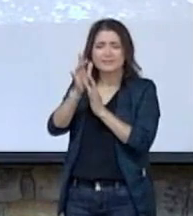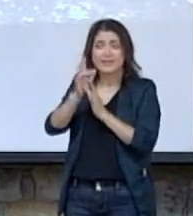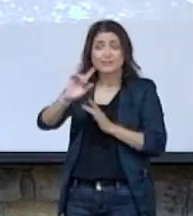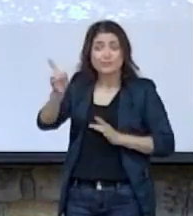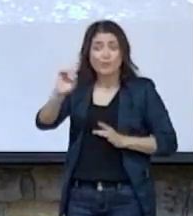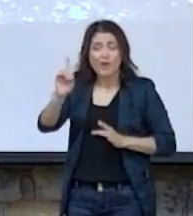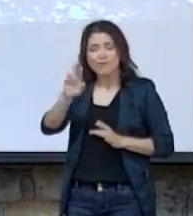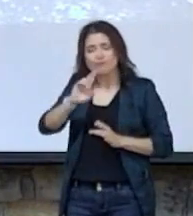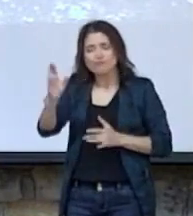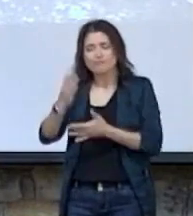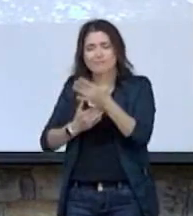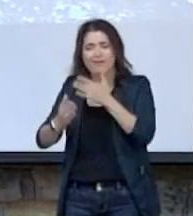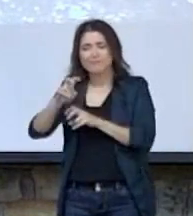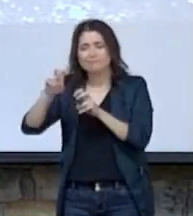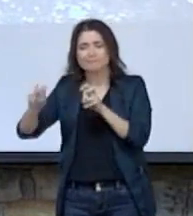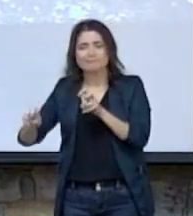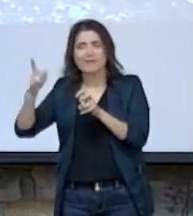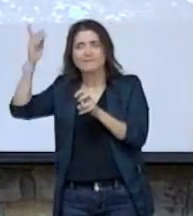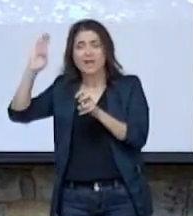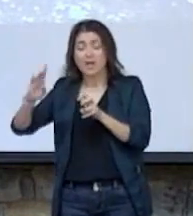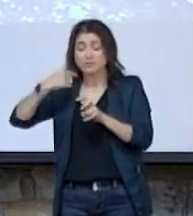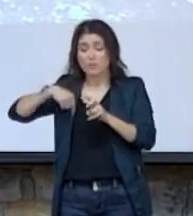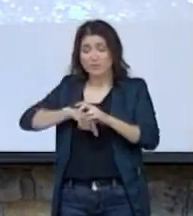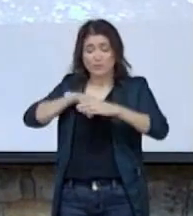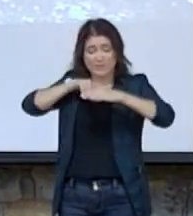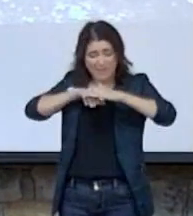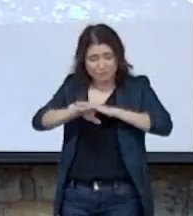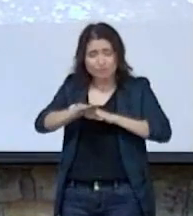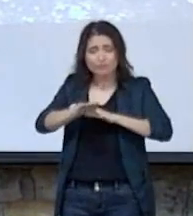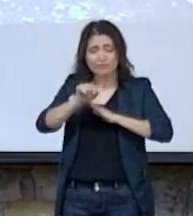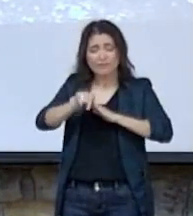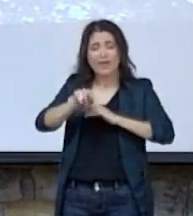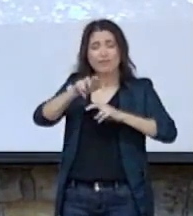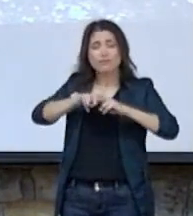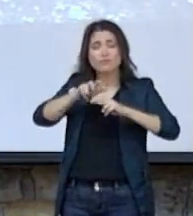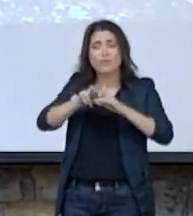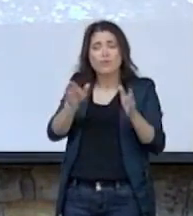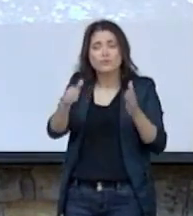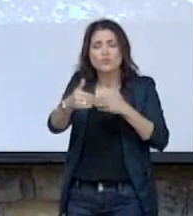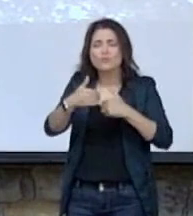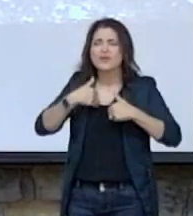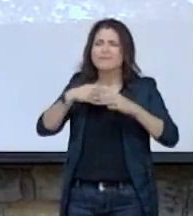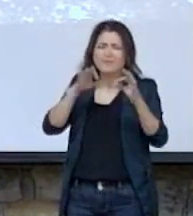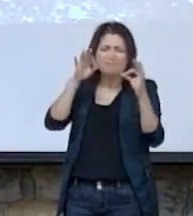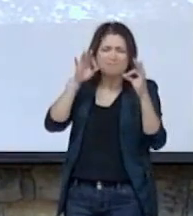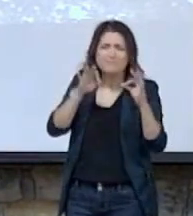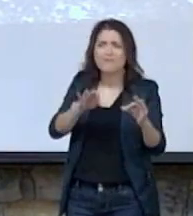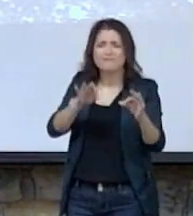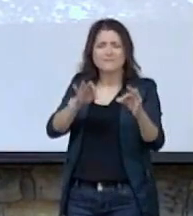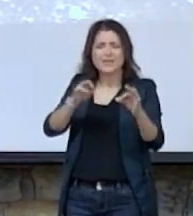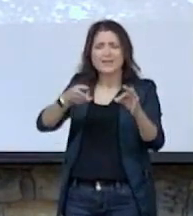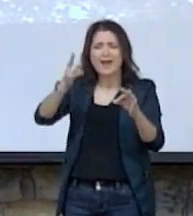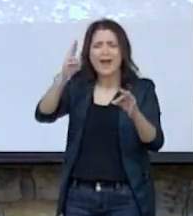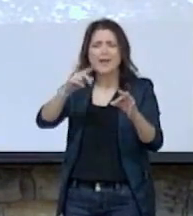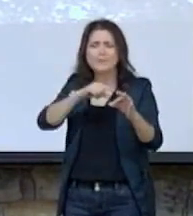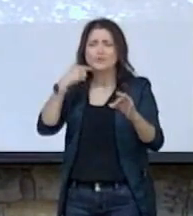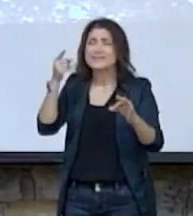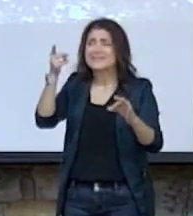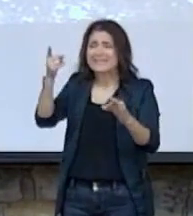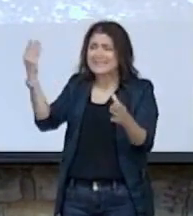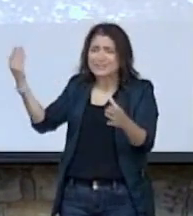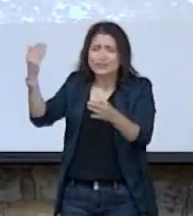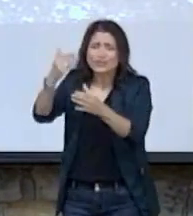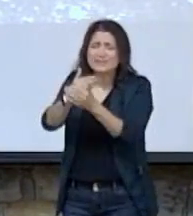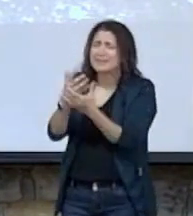of God. So as we enter that throne room of God, we have the perfect high priest there, and he is interceding. He's pleading